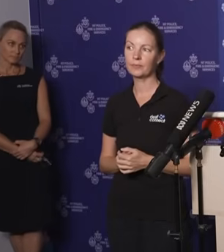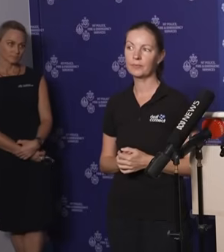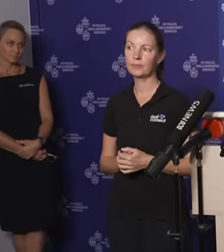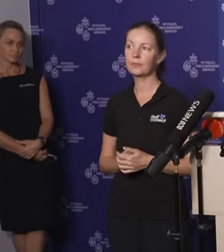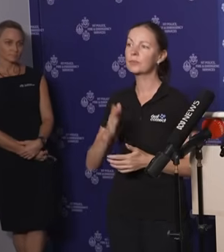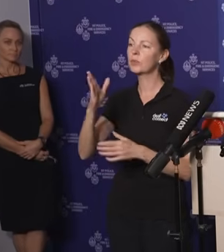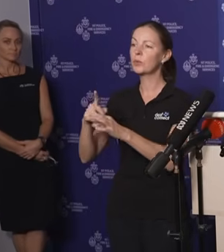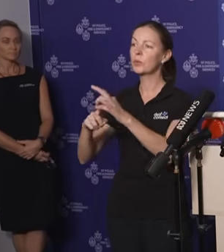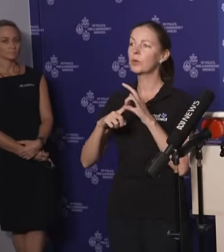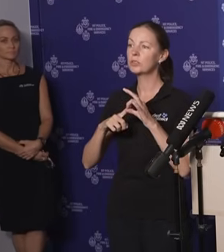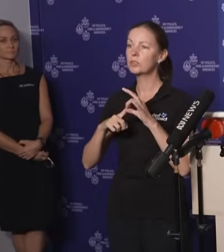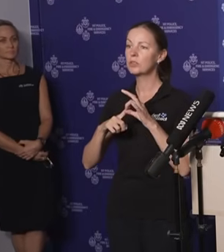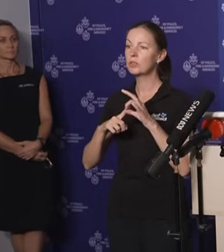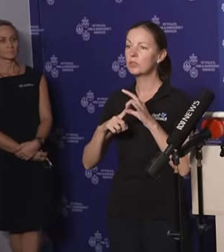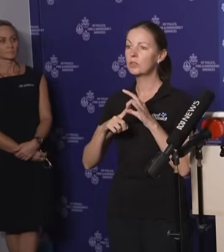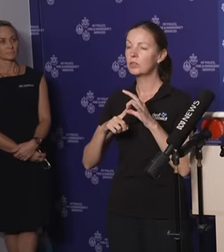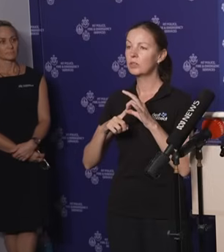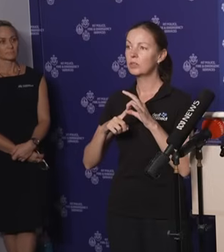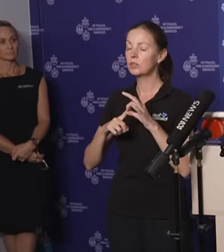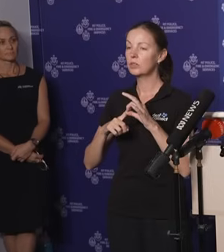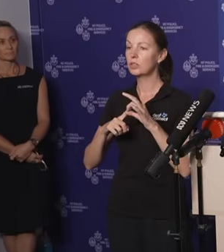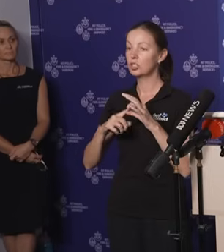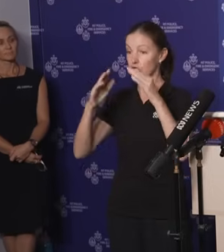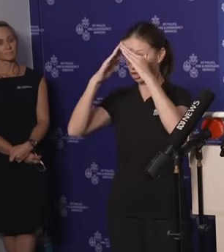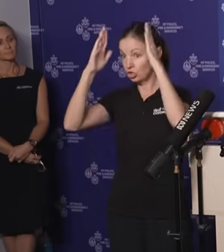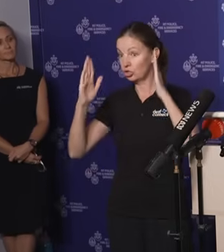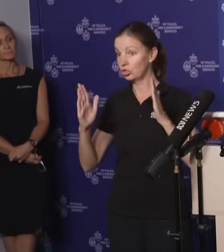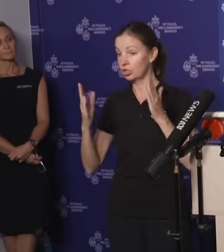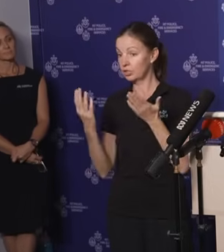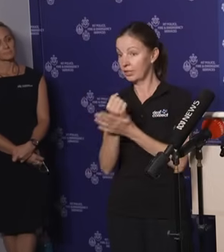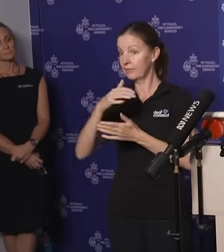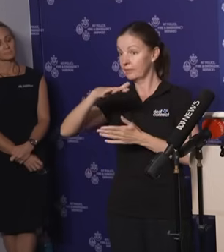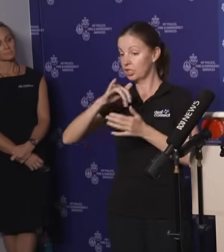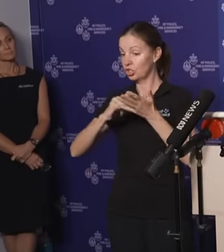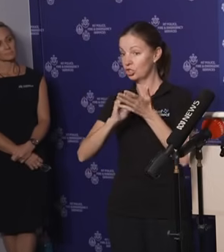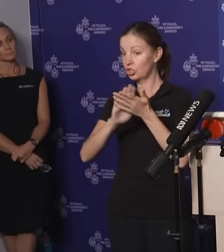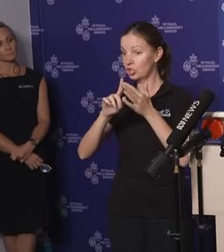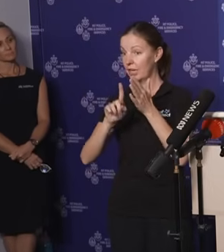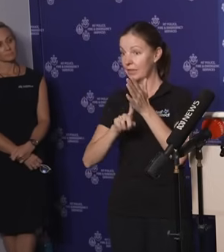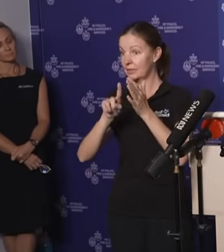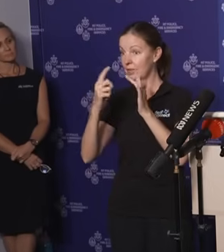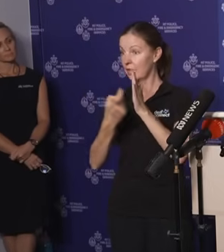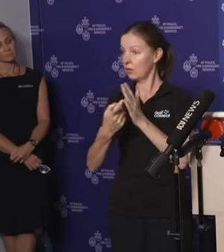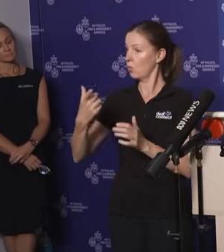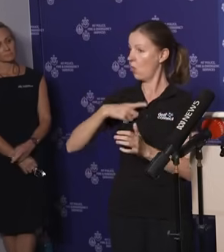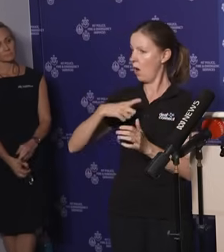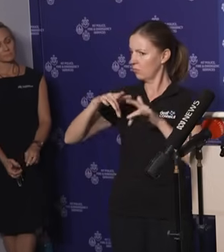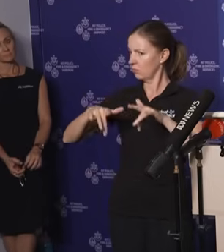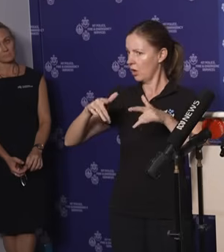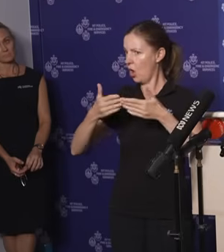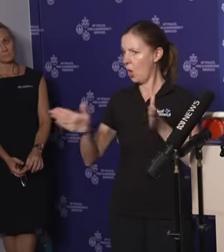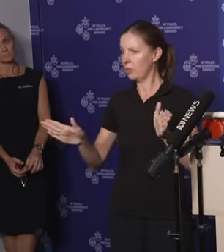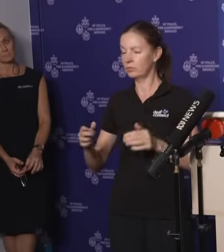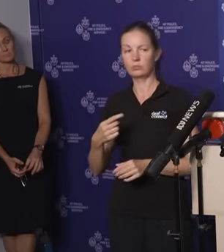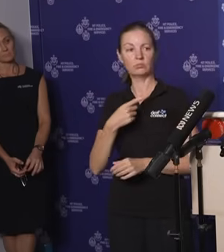Sorry, Why are the shelters not opening? We're not at the stage of shelters having to be open yet. We're confident that people